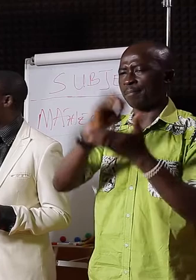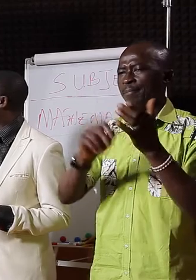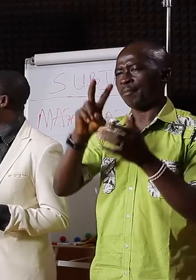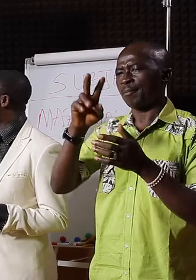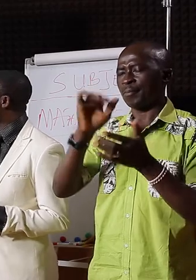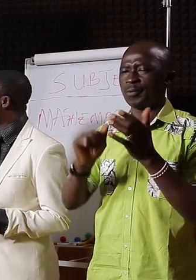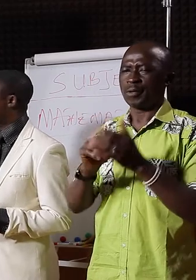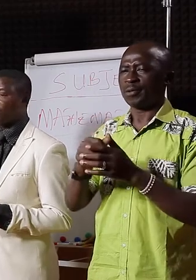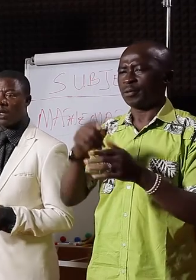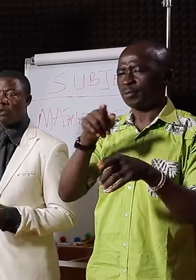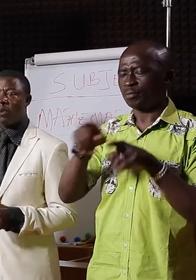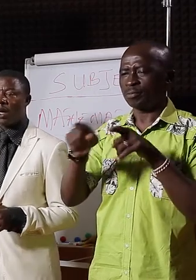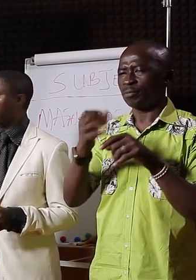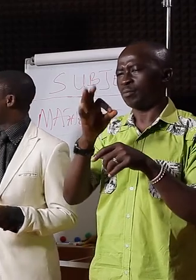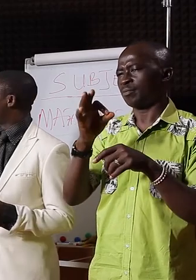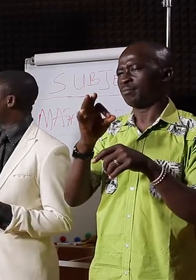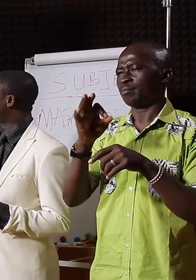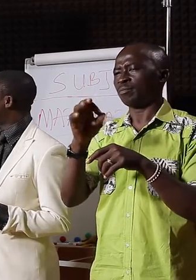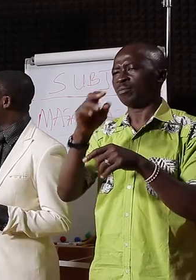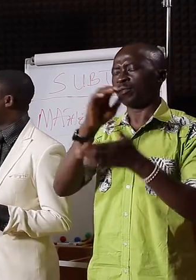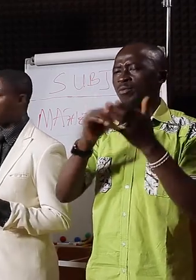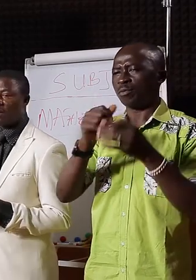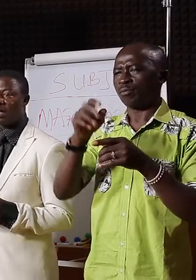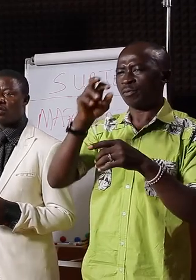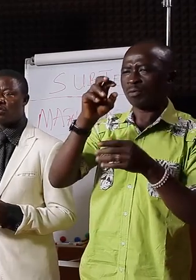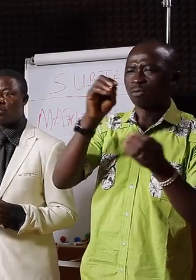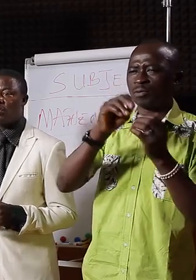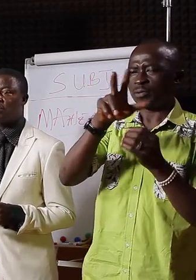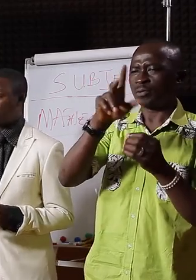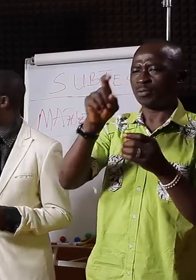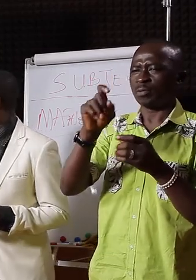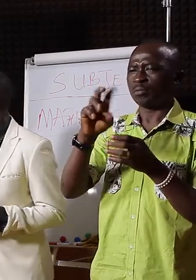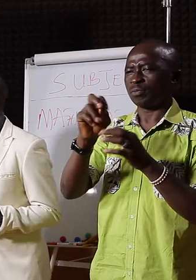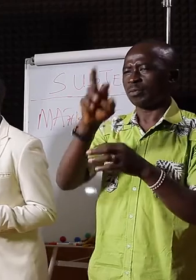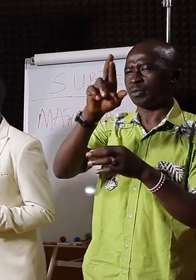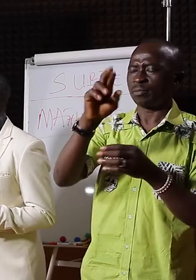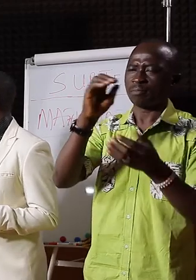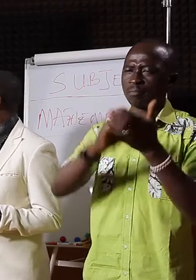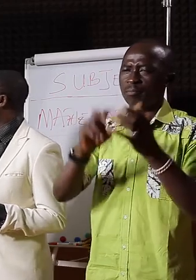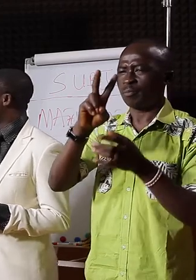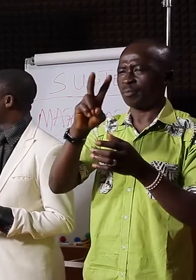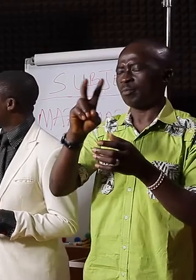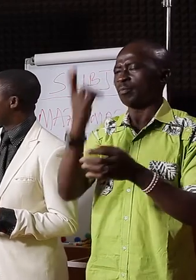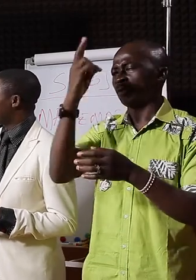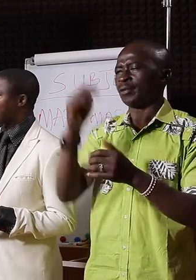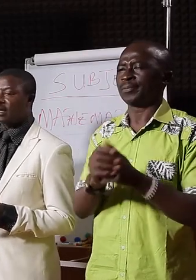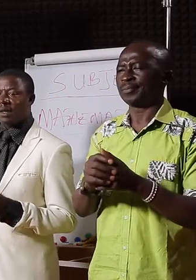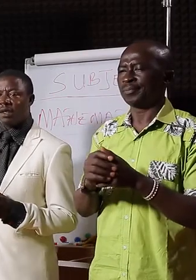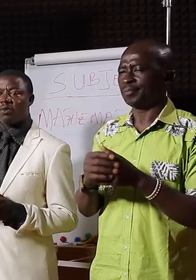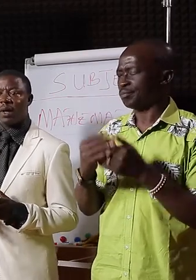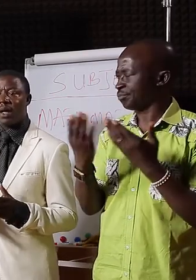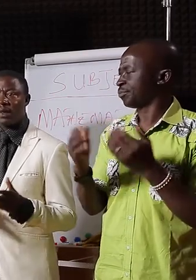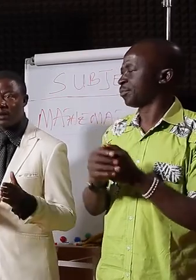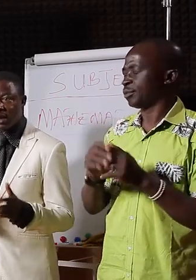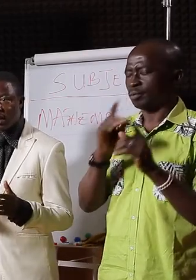the square of root of 3 square plus r minus 2 square. Then simplifying